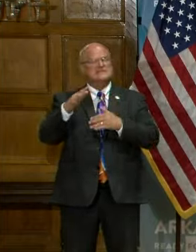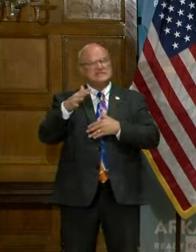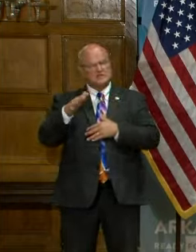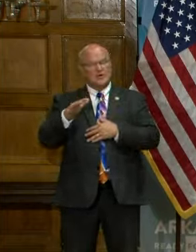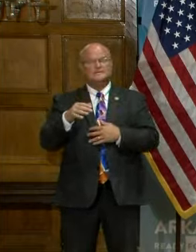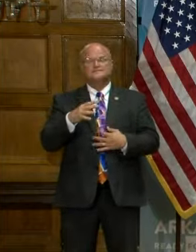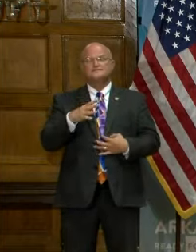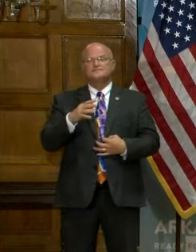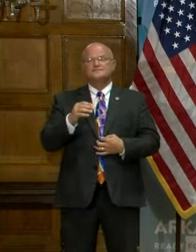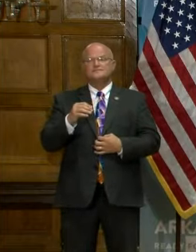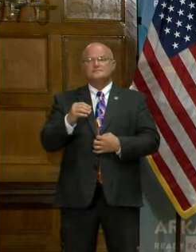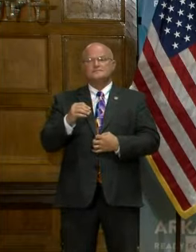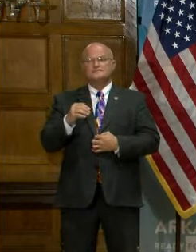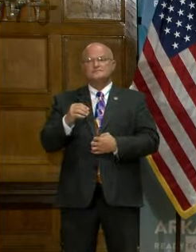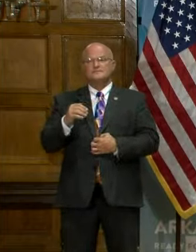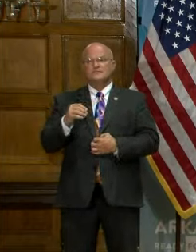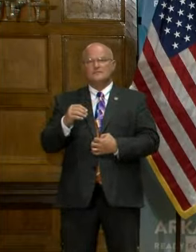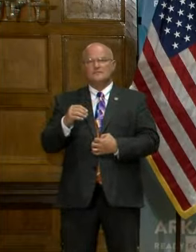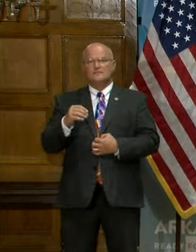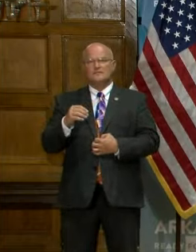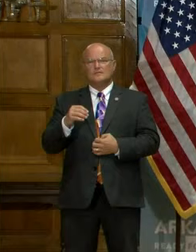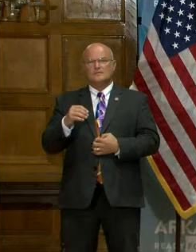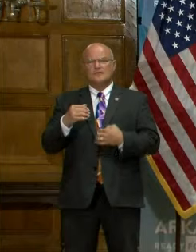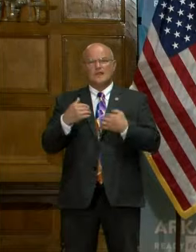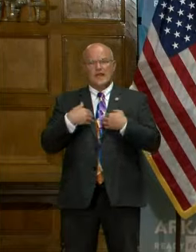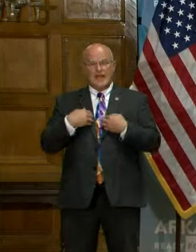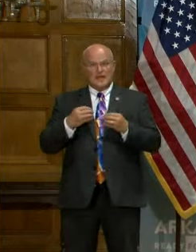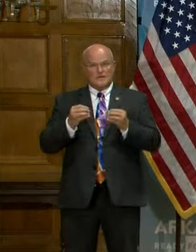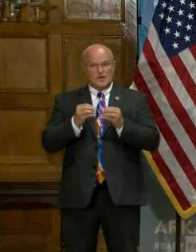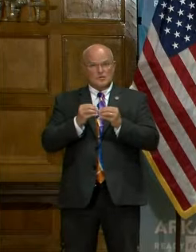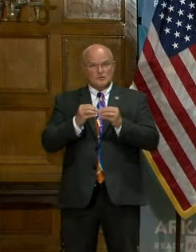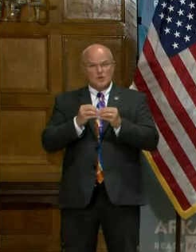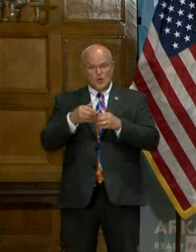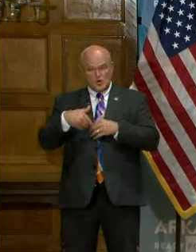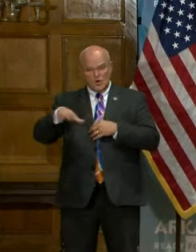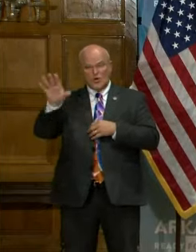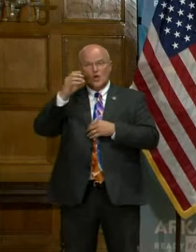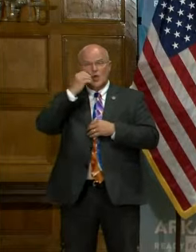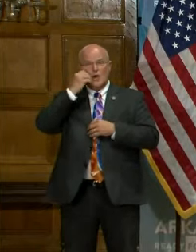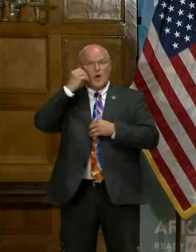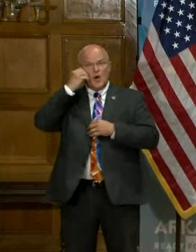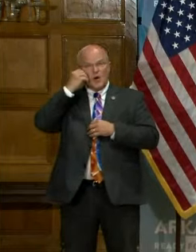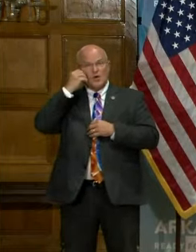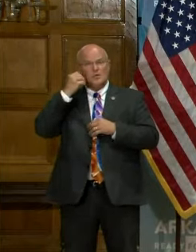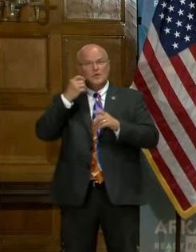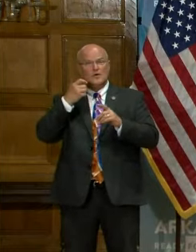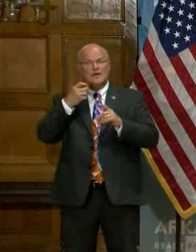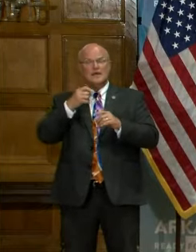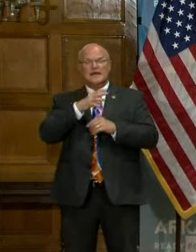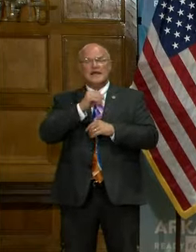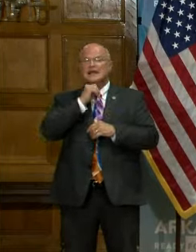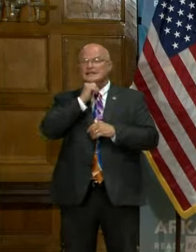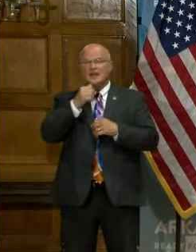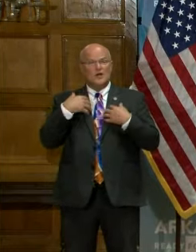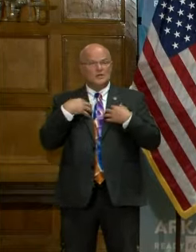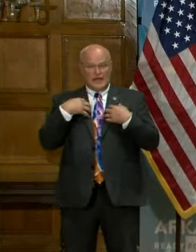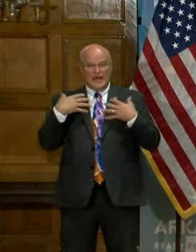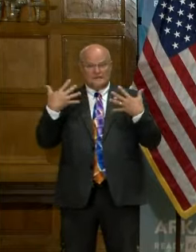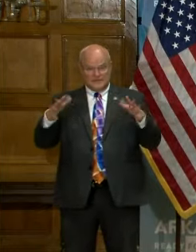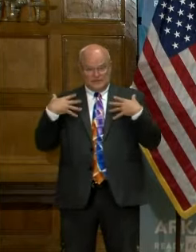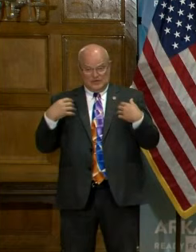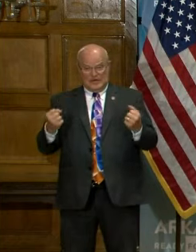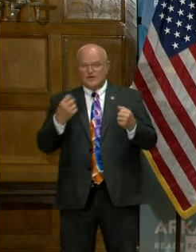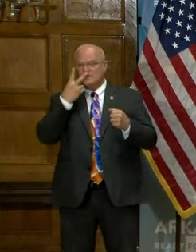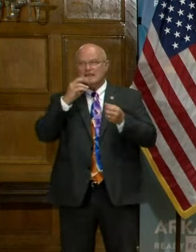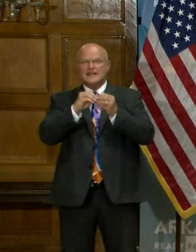somewhat, and if we can have more go home from the and recover from this, then